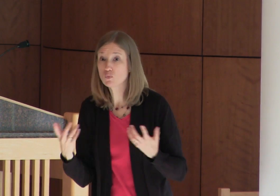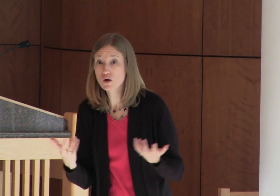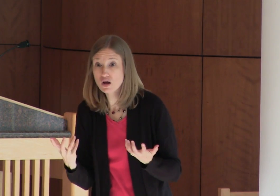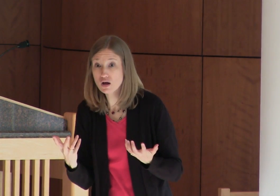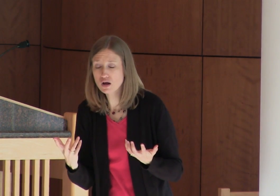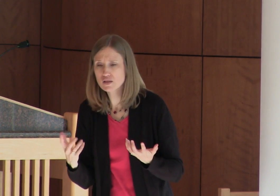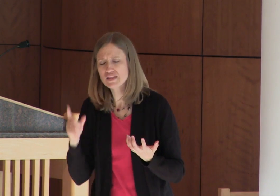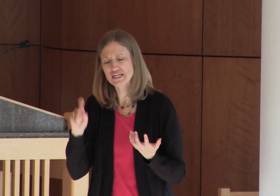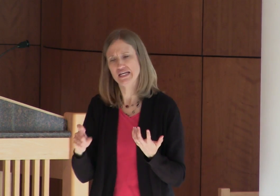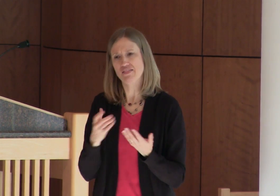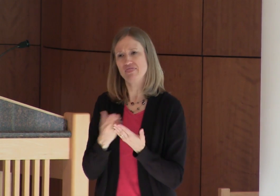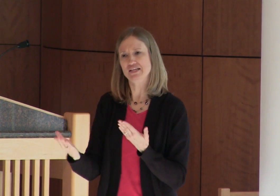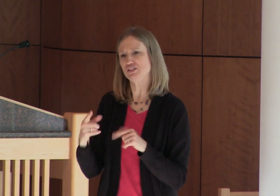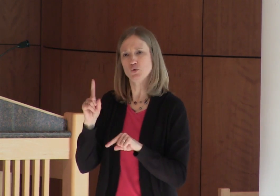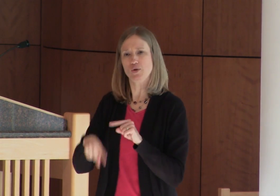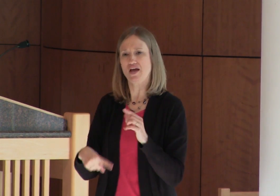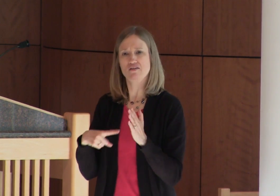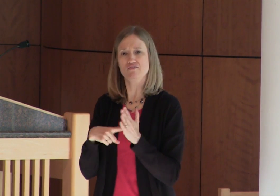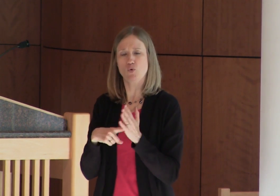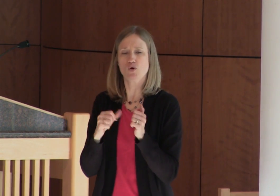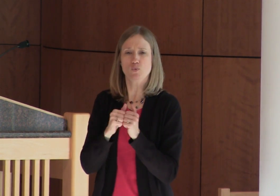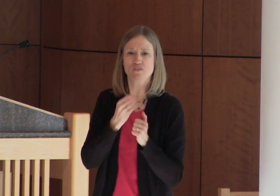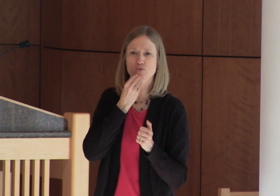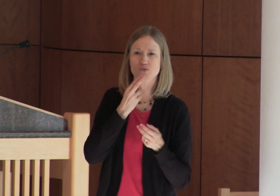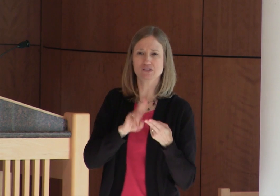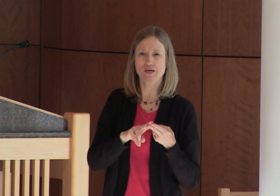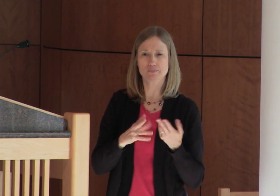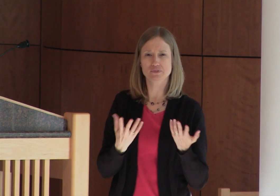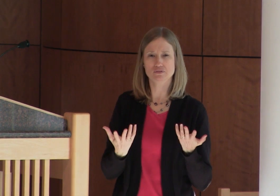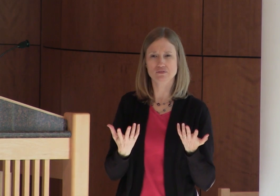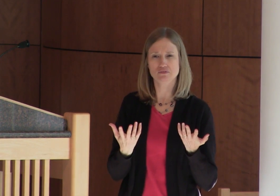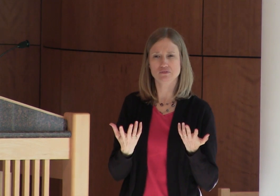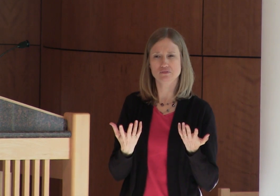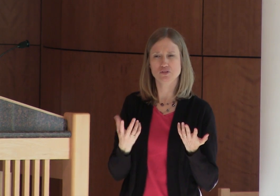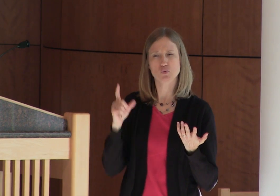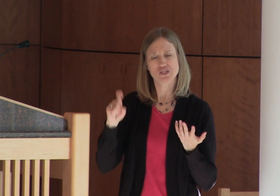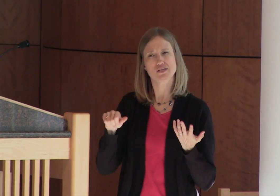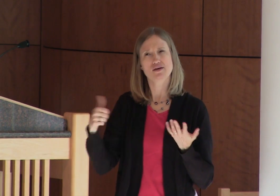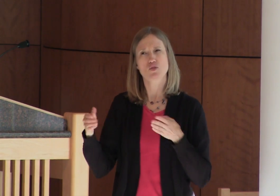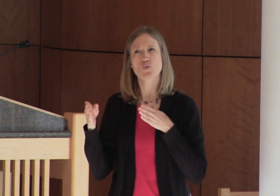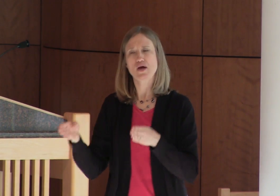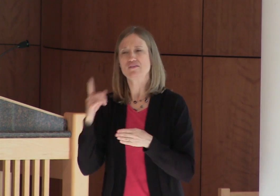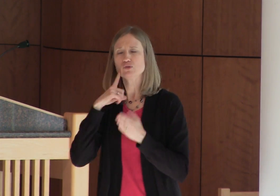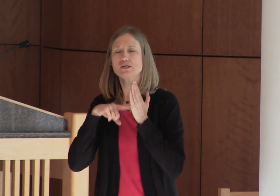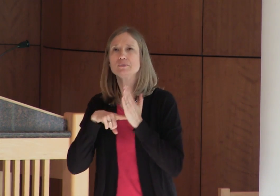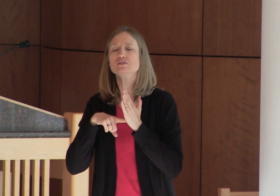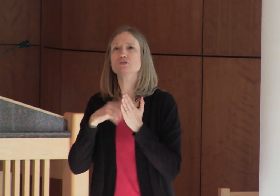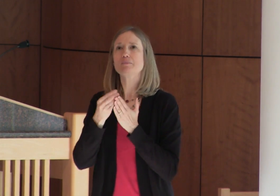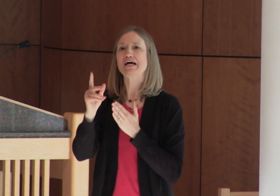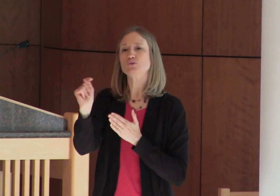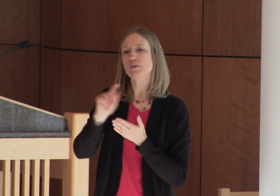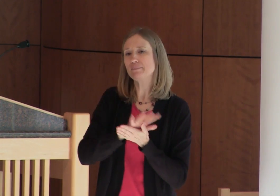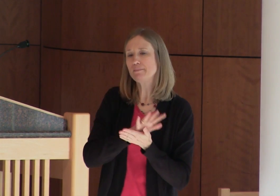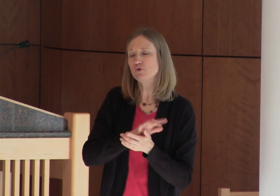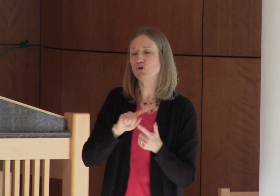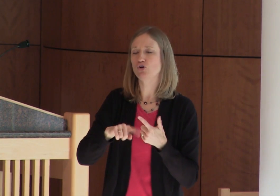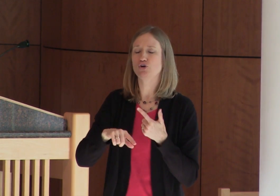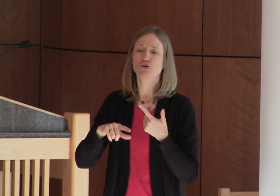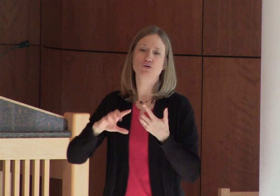the stuff that you can't buy with food stamps. They need a way to get toilet paper and laundry detergent and diapers